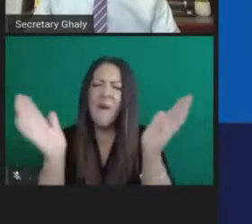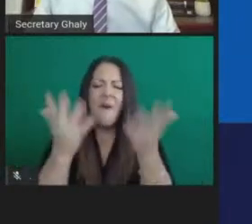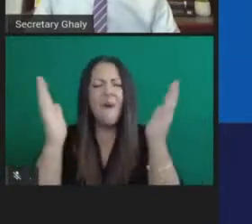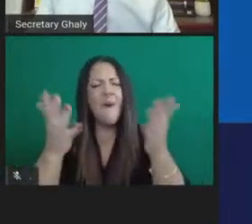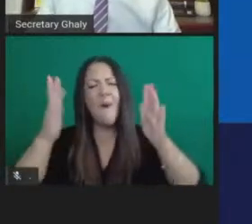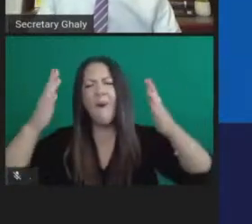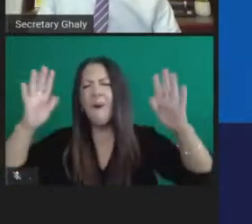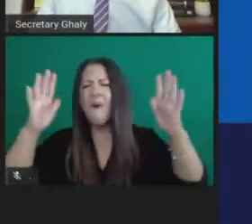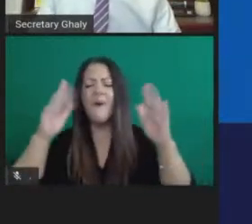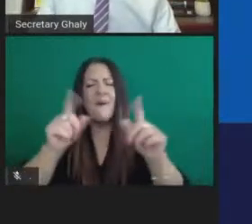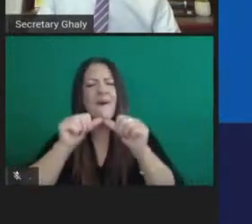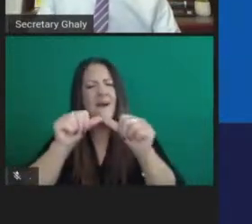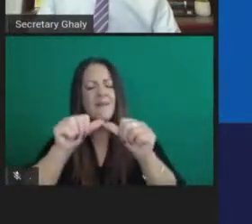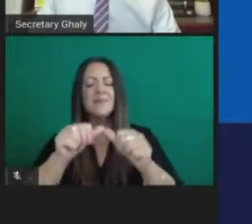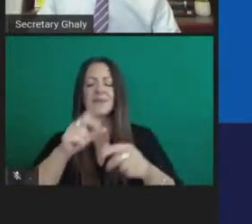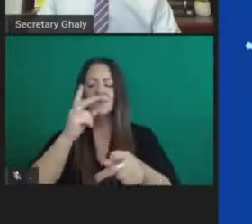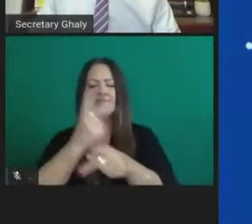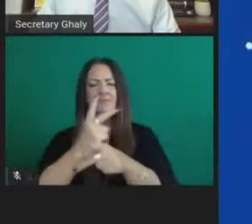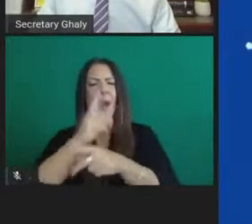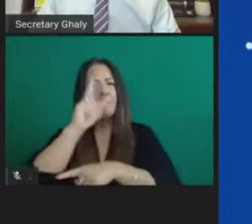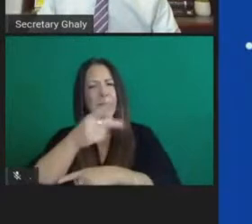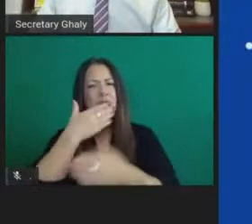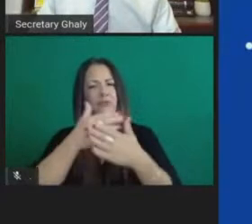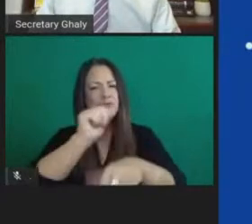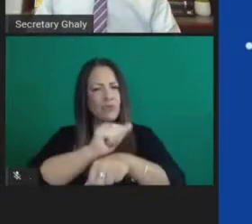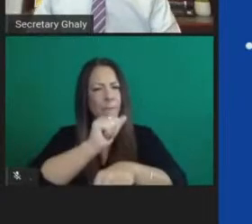are and hopefully even lower.